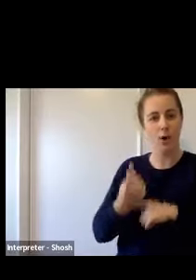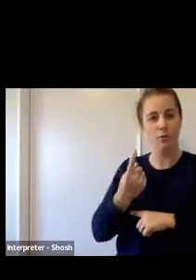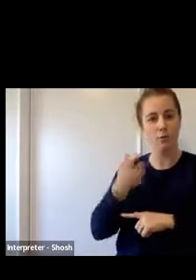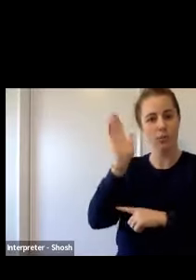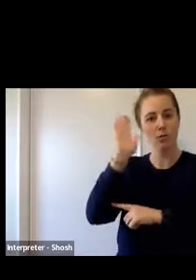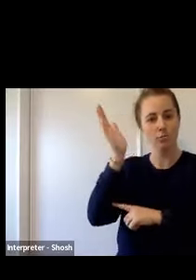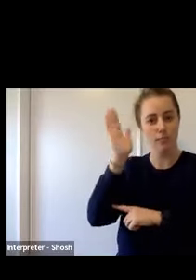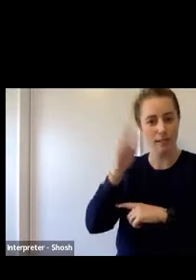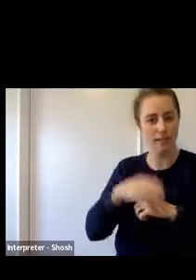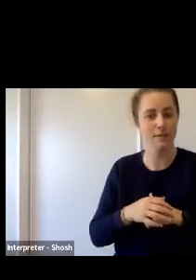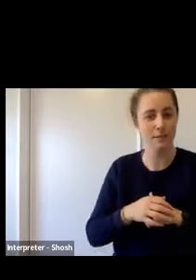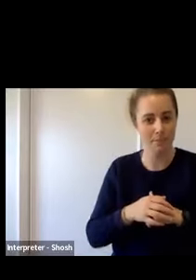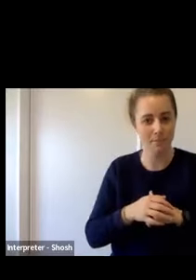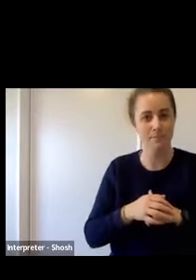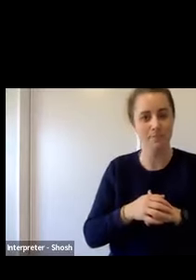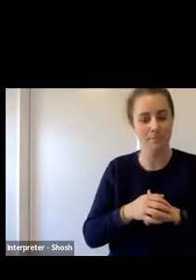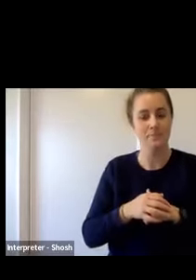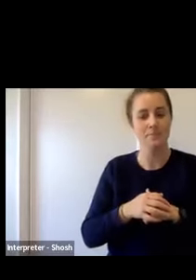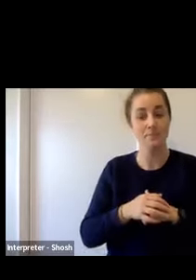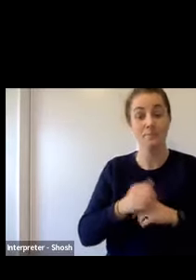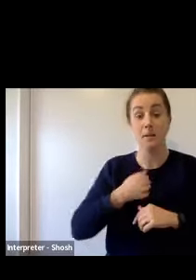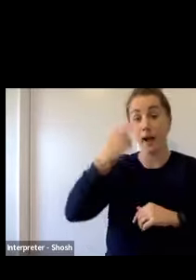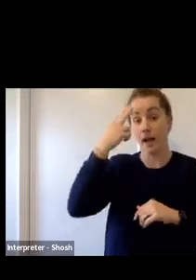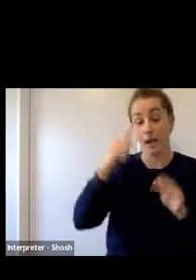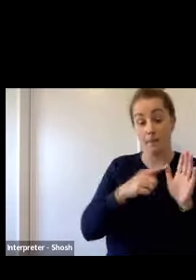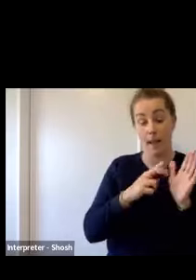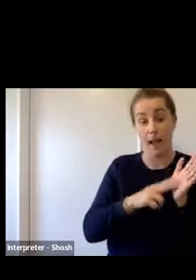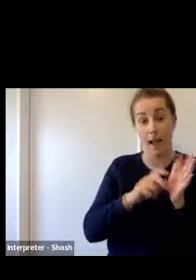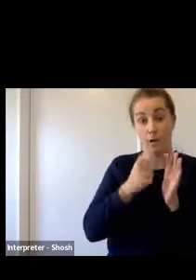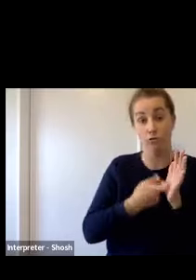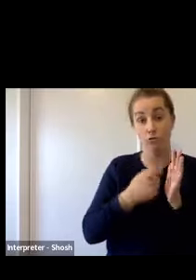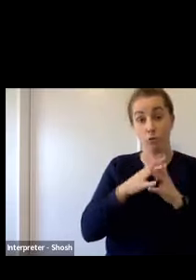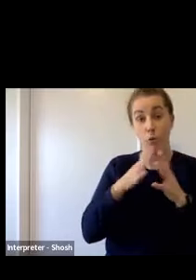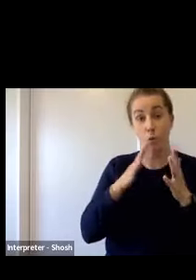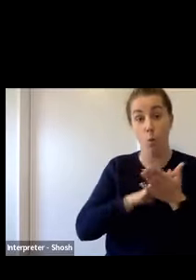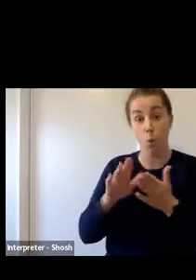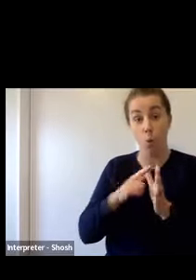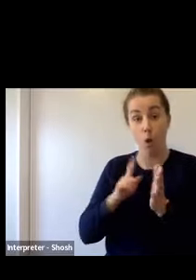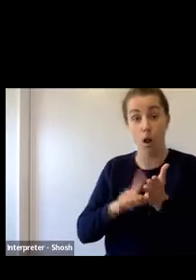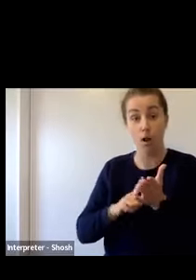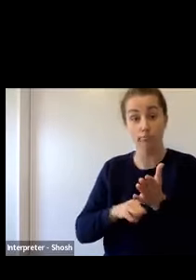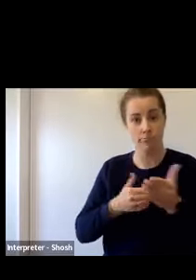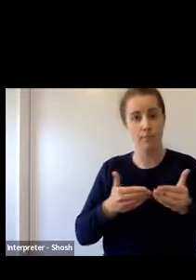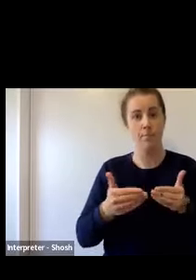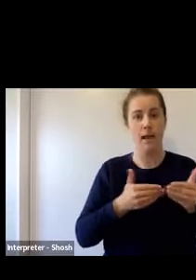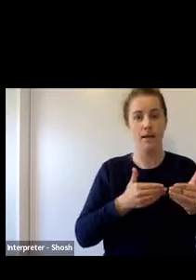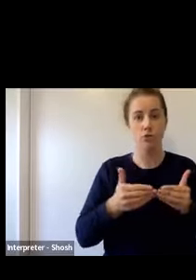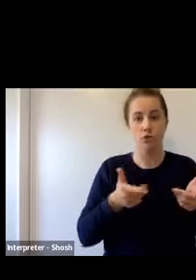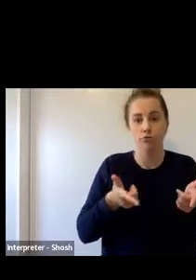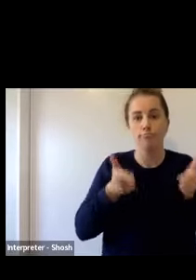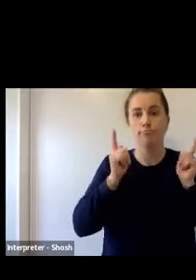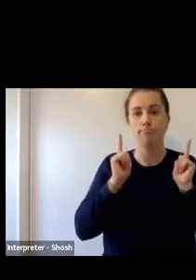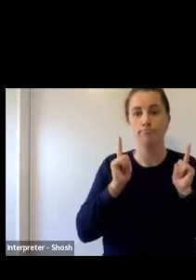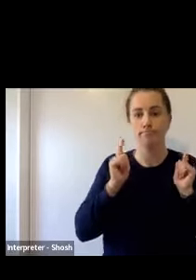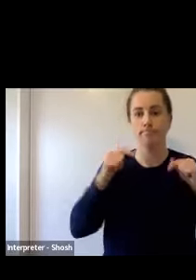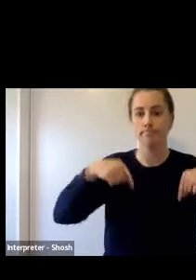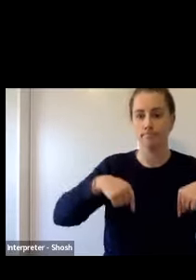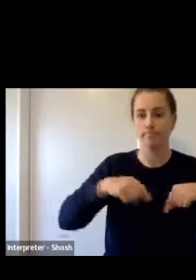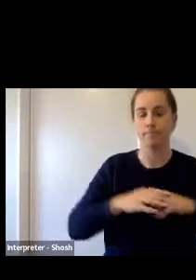present. So my name's Andrew Hall. I manage the New Zealand Spinal Trust's peer and whānau support